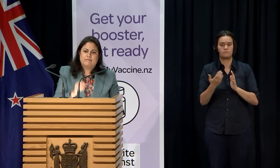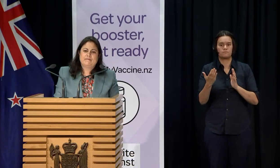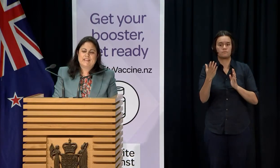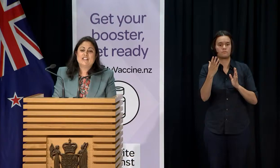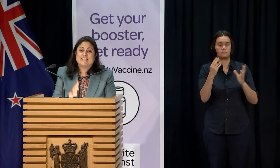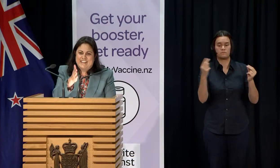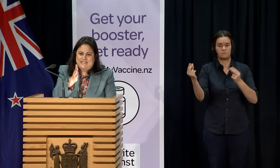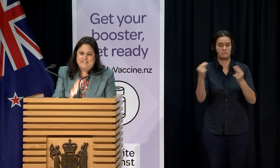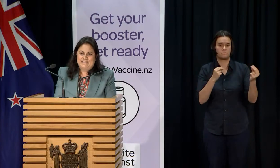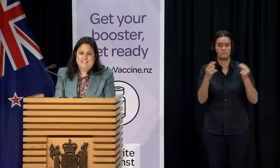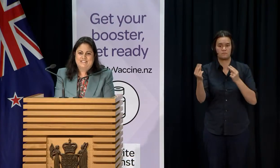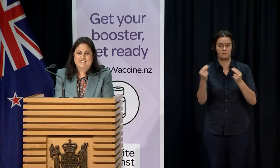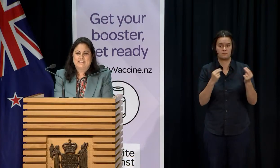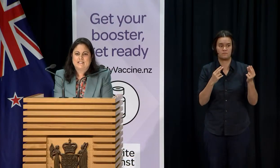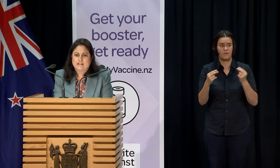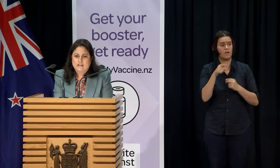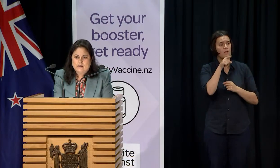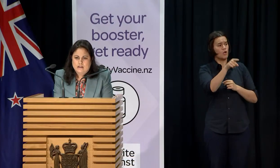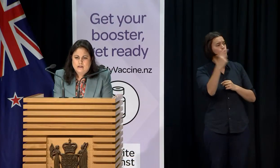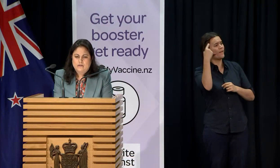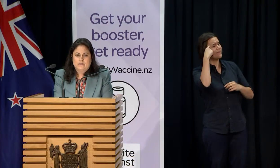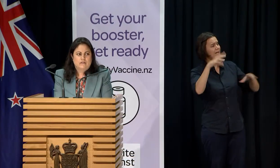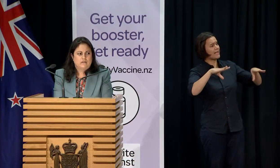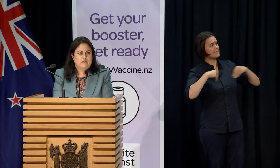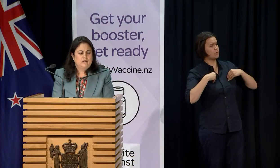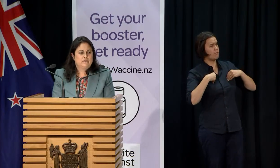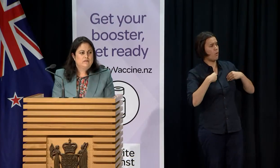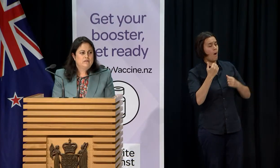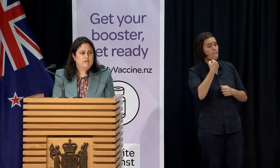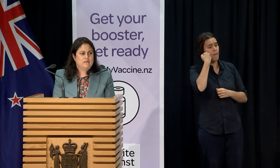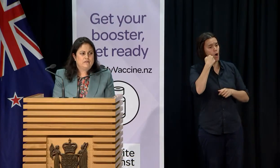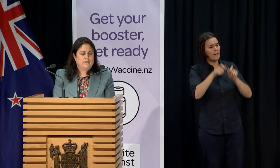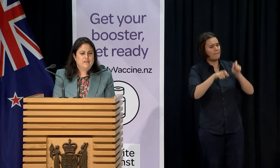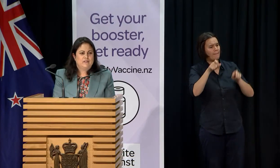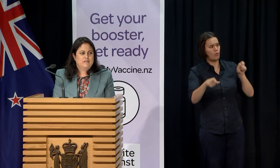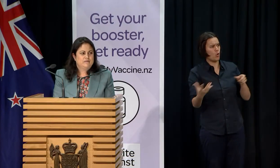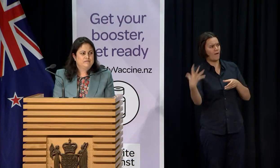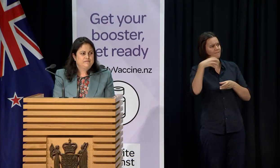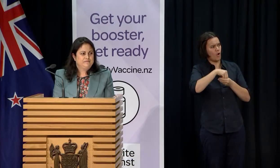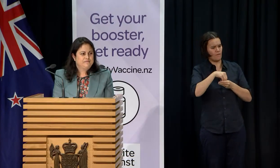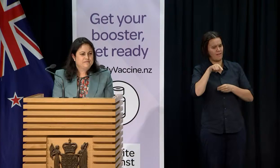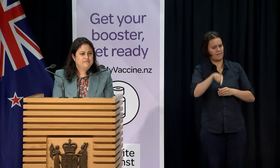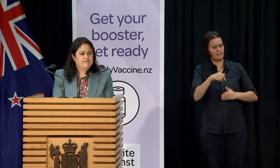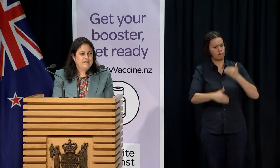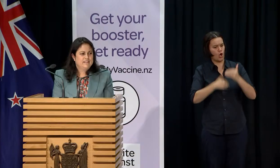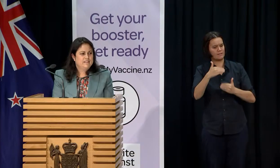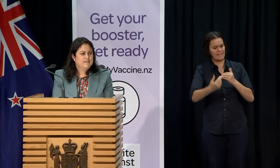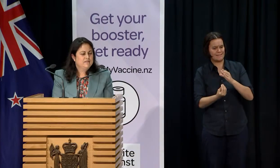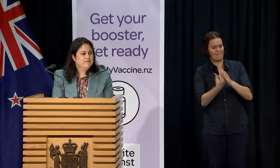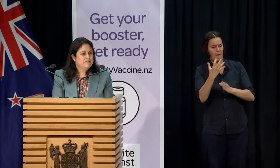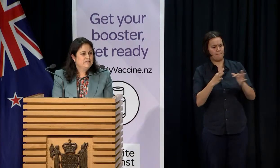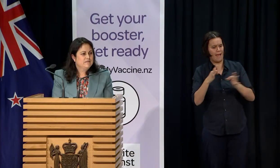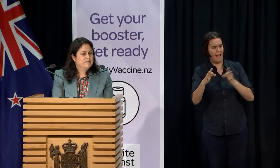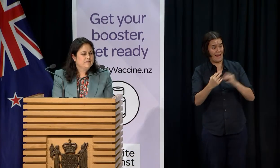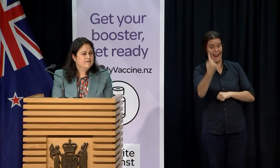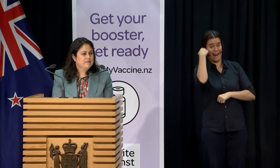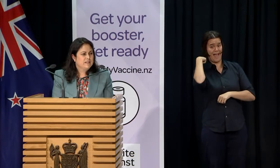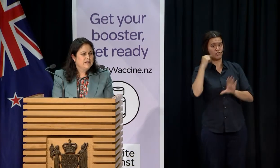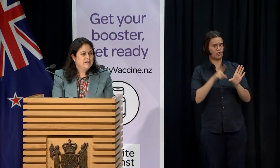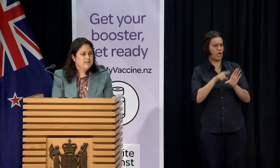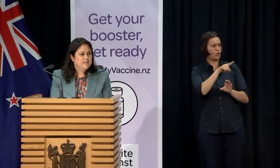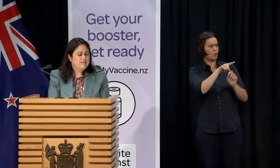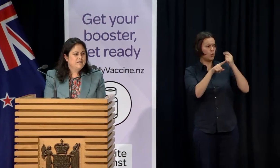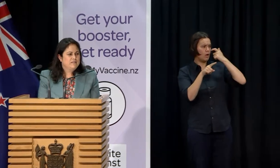Sorry, Jessica. Māori haven't been involved in this process. You were just in front of the tribunal at the end of last year saying that it was